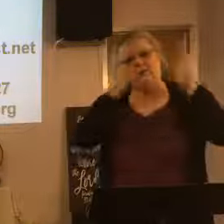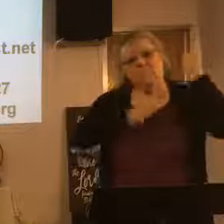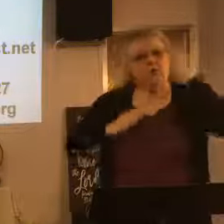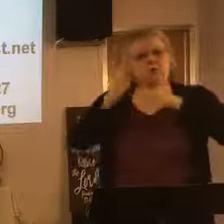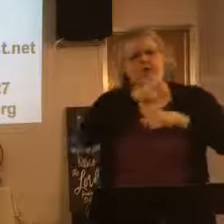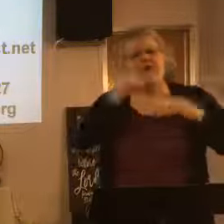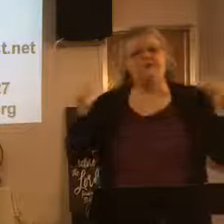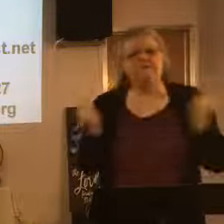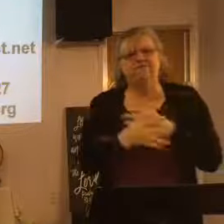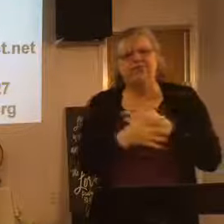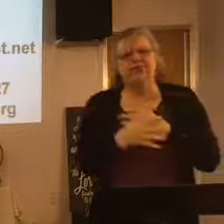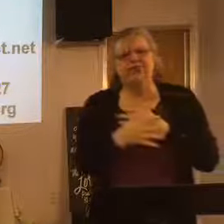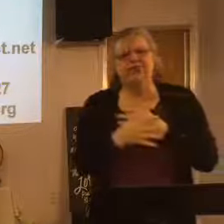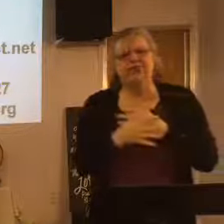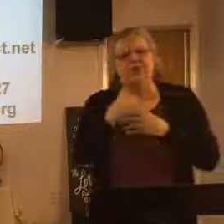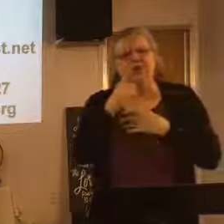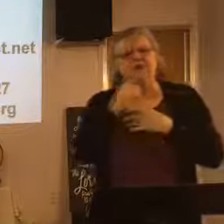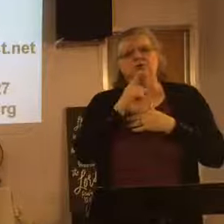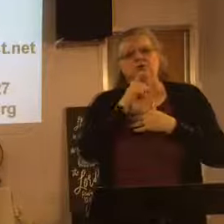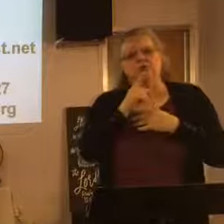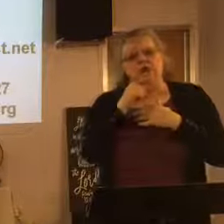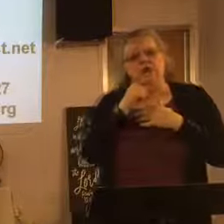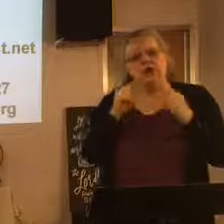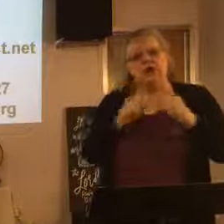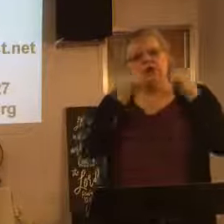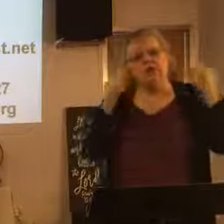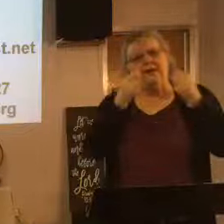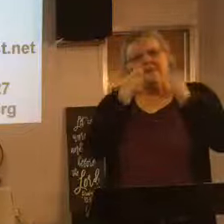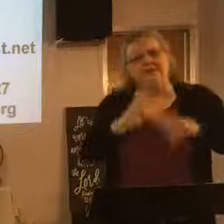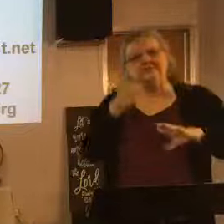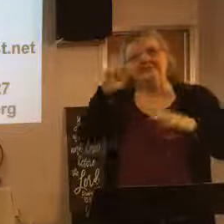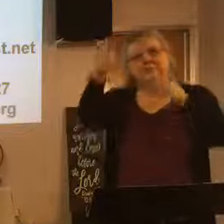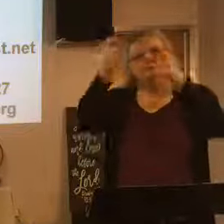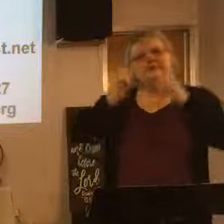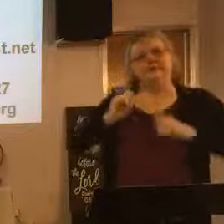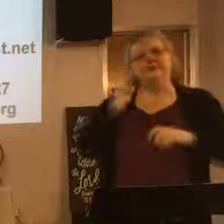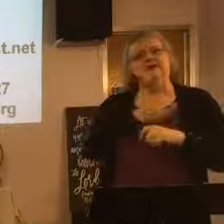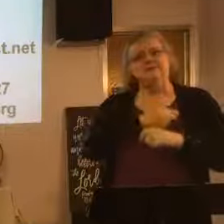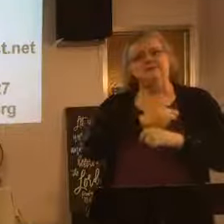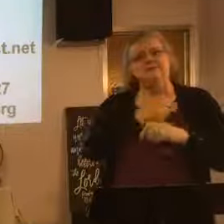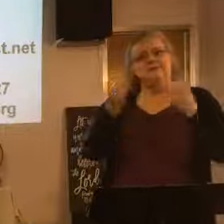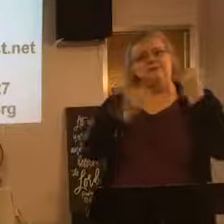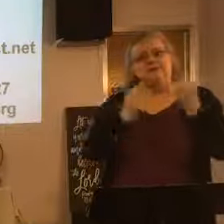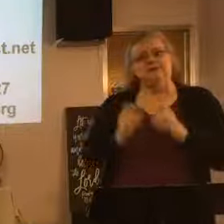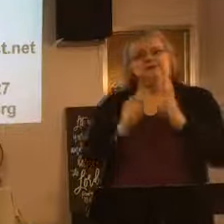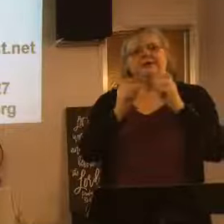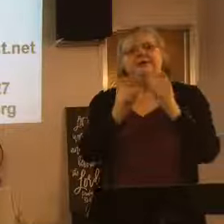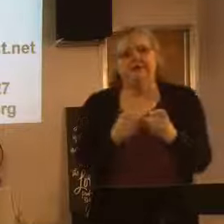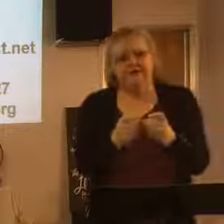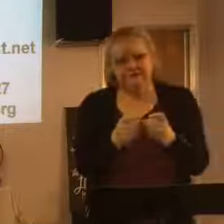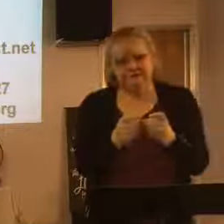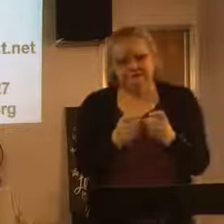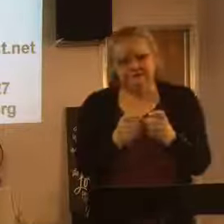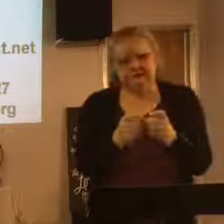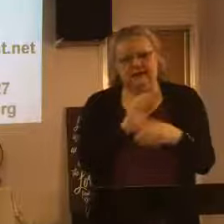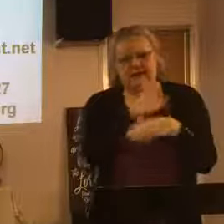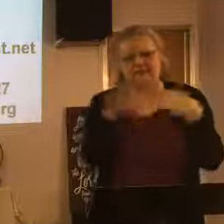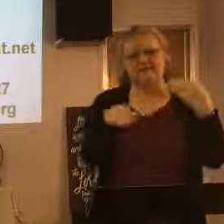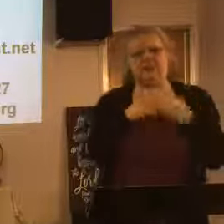fear. And what a great blessing he's gifted each one of us with ministry gifts. Let's